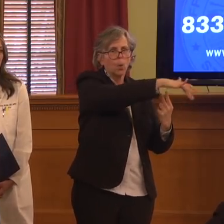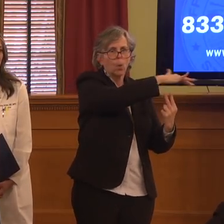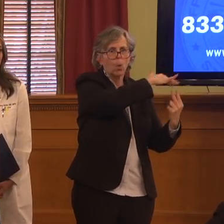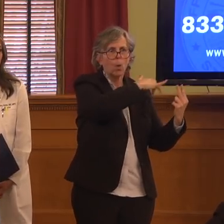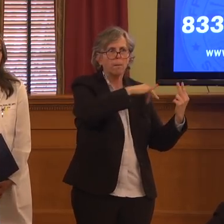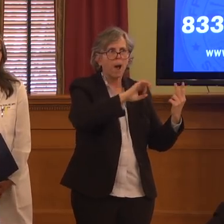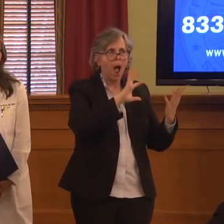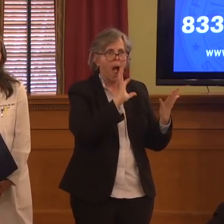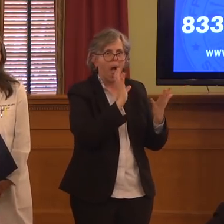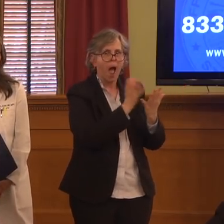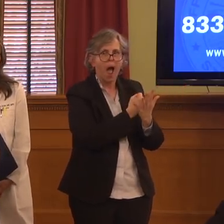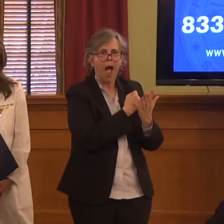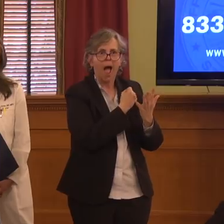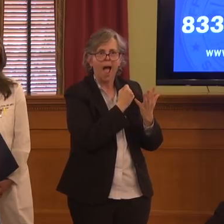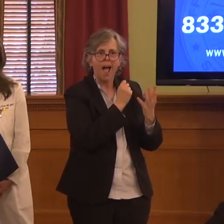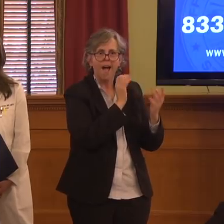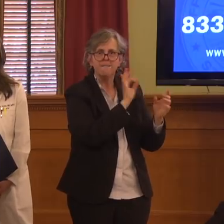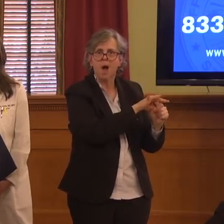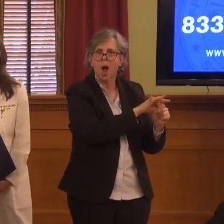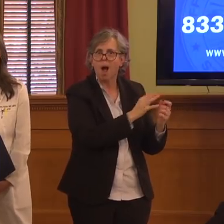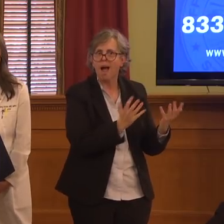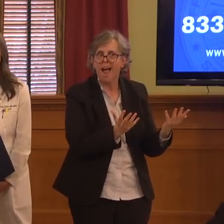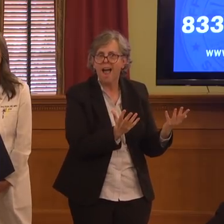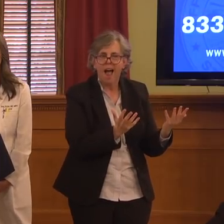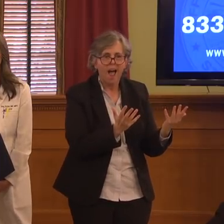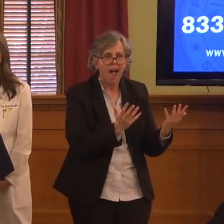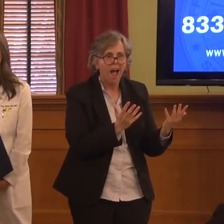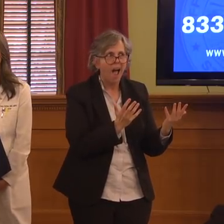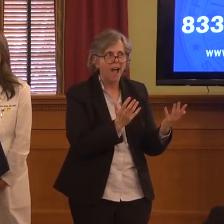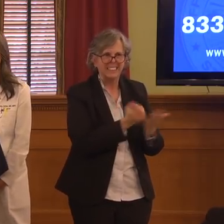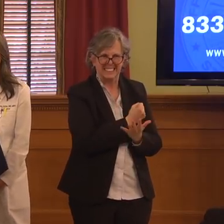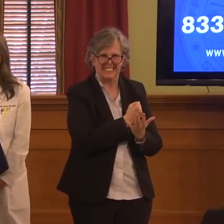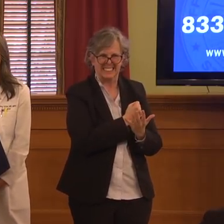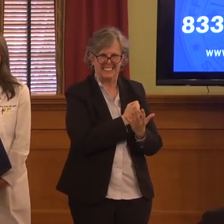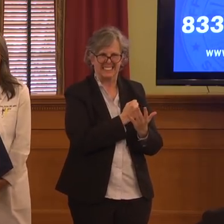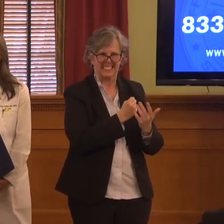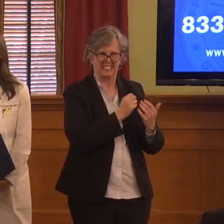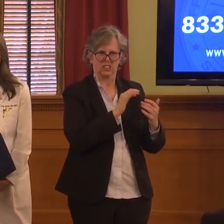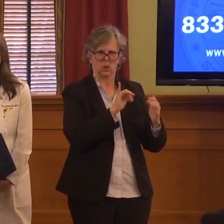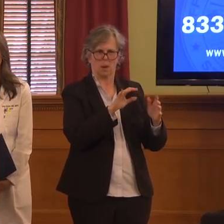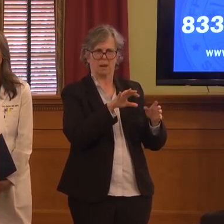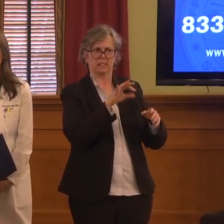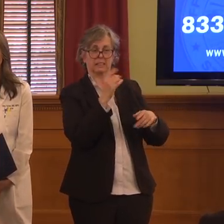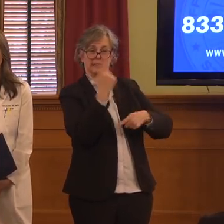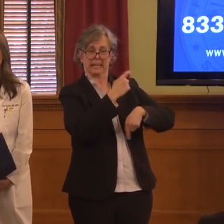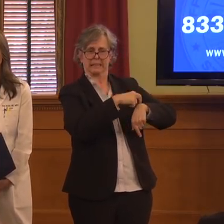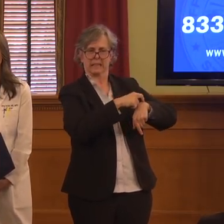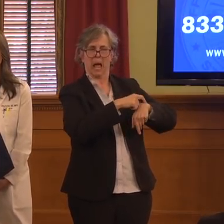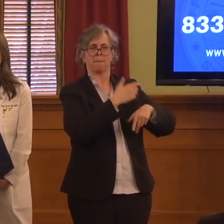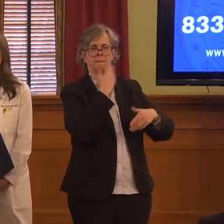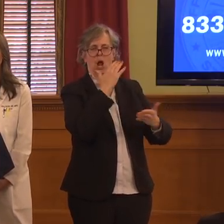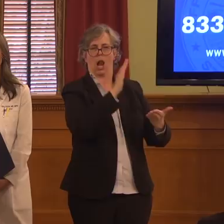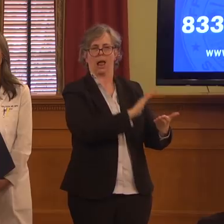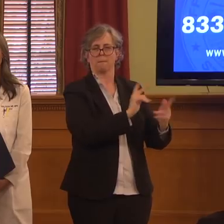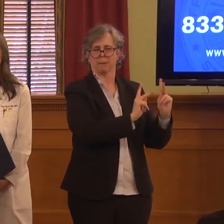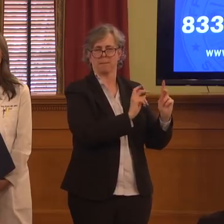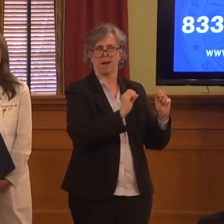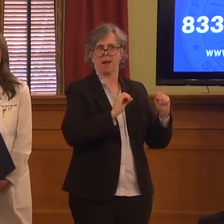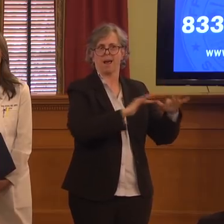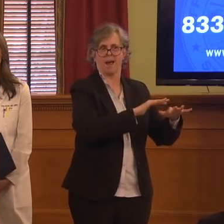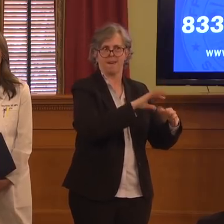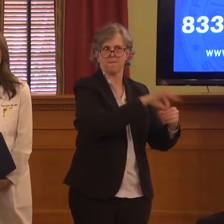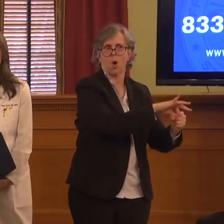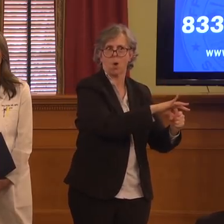have the opportunity to go vote. Pick a time of the day that might not be as many people. We're holding